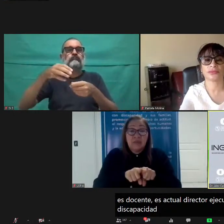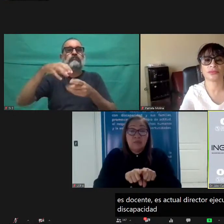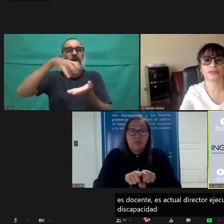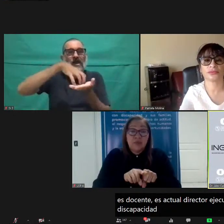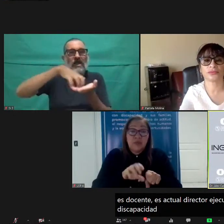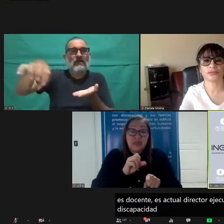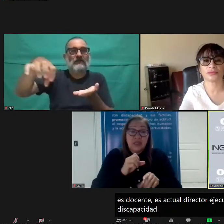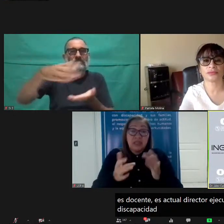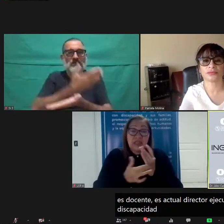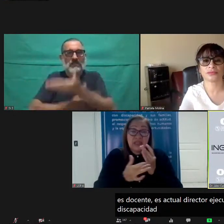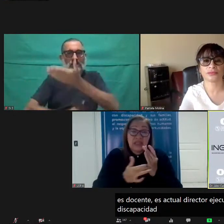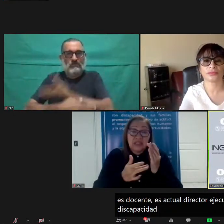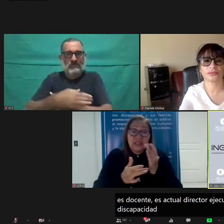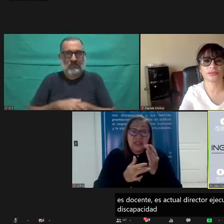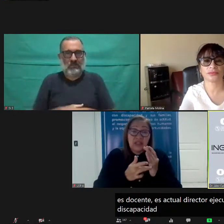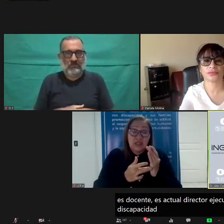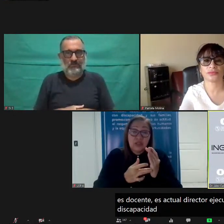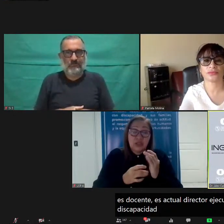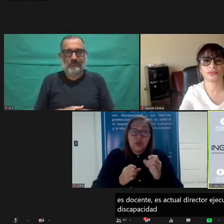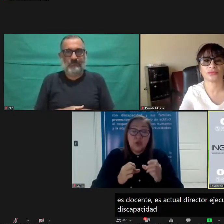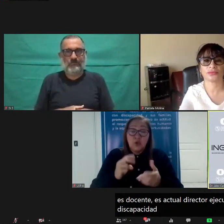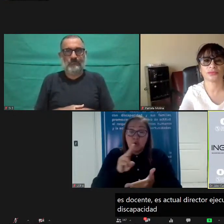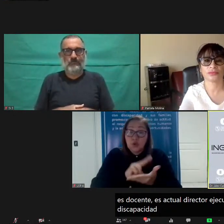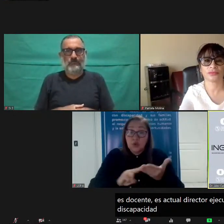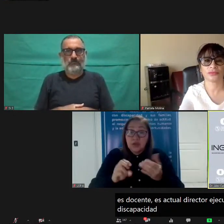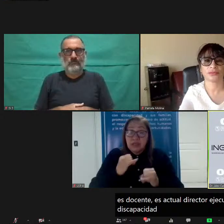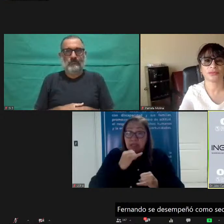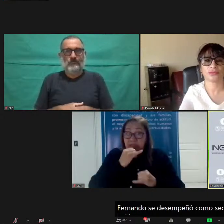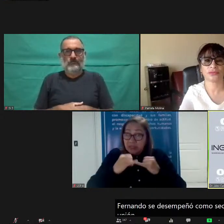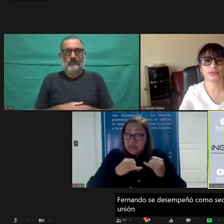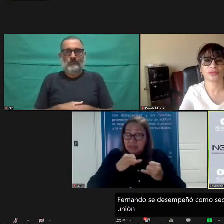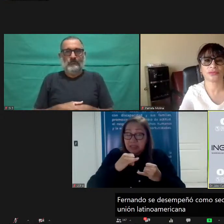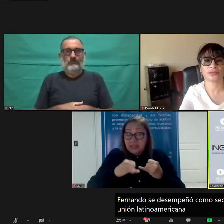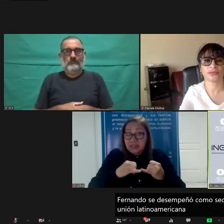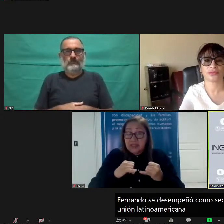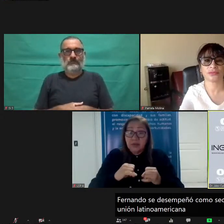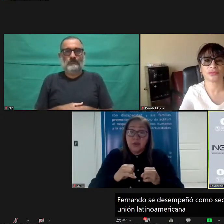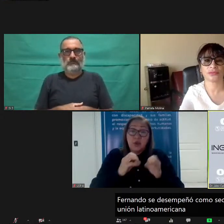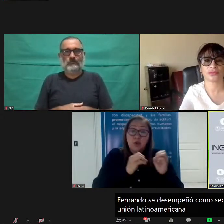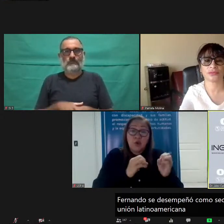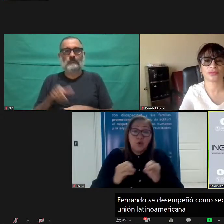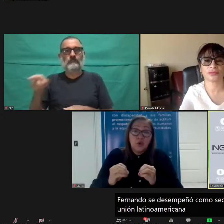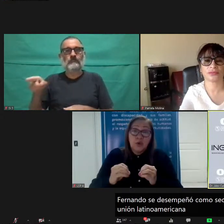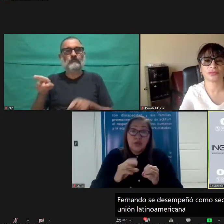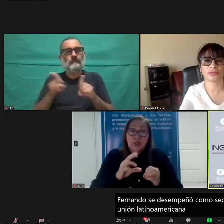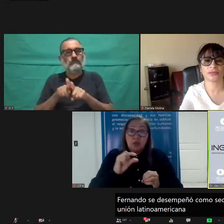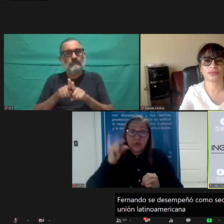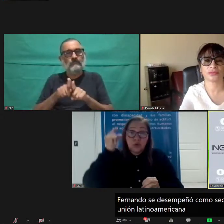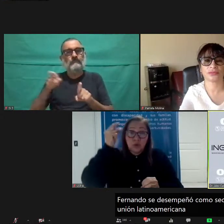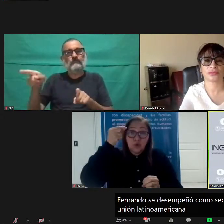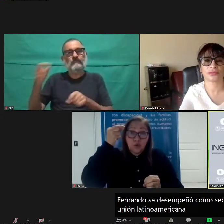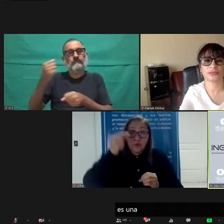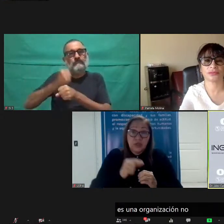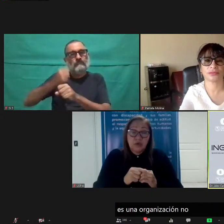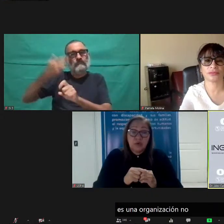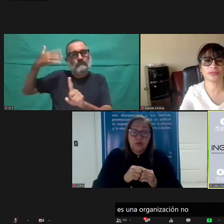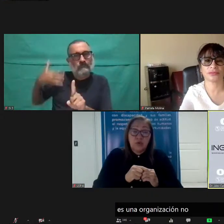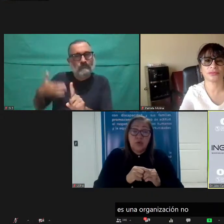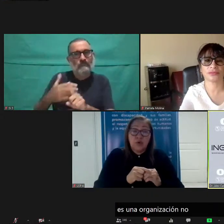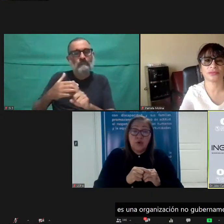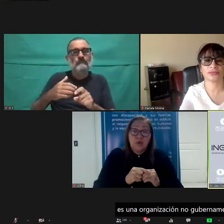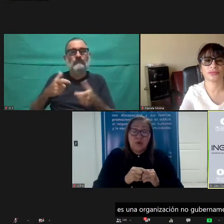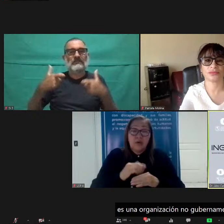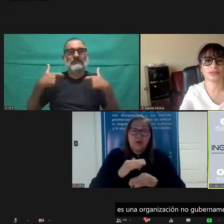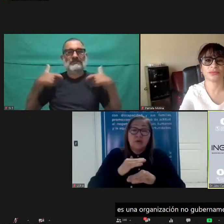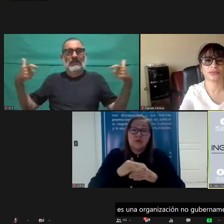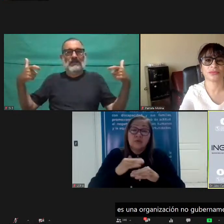disabilities in argentina he worked with the latin american union of blind people where